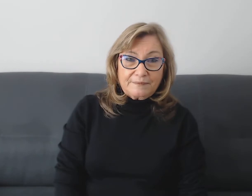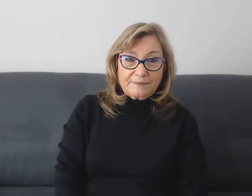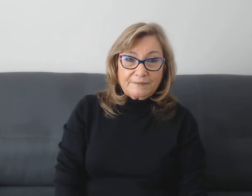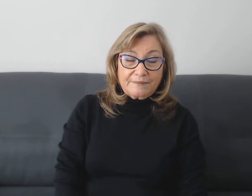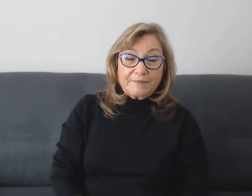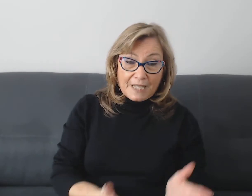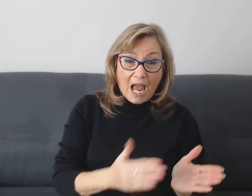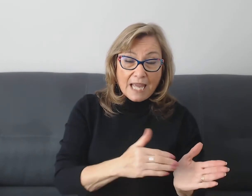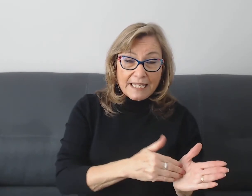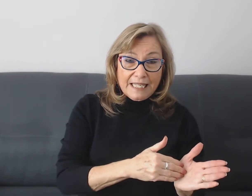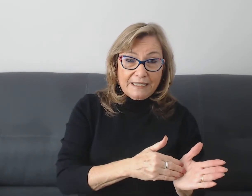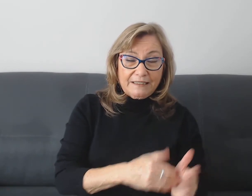Again,